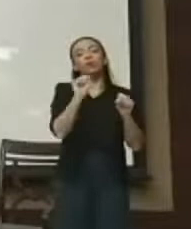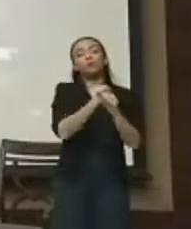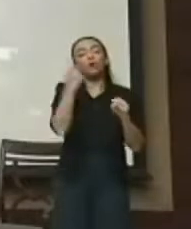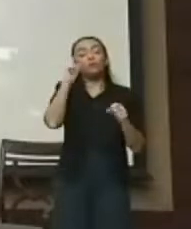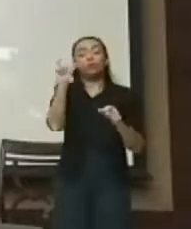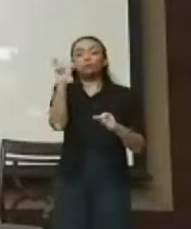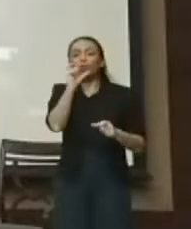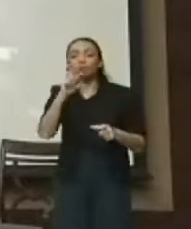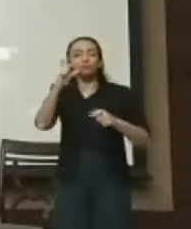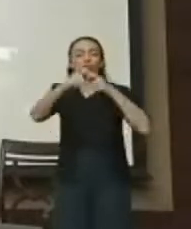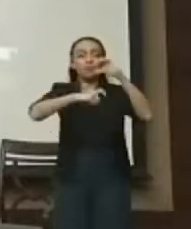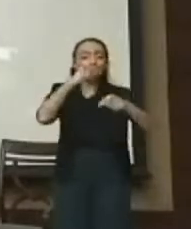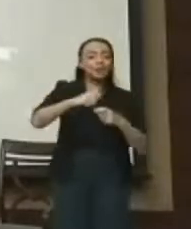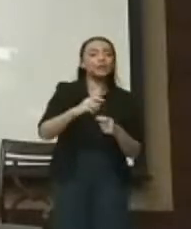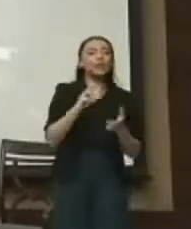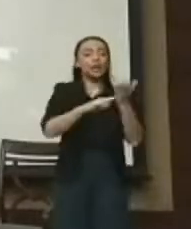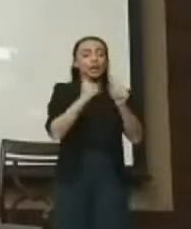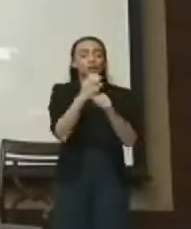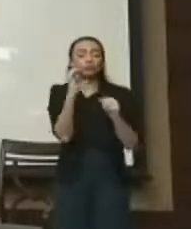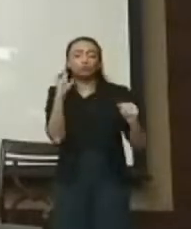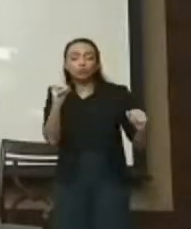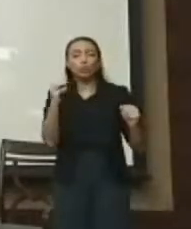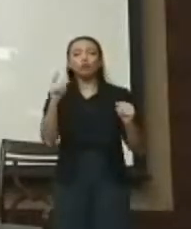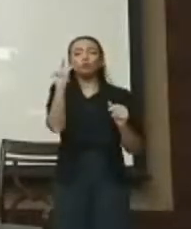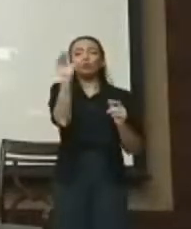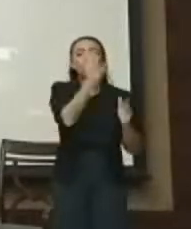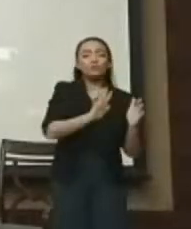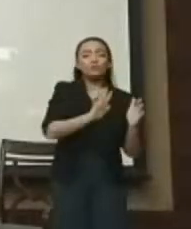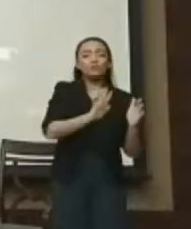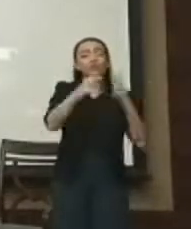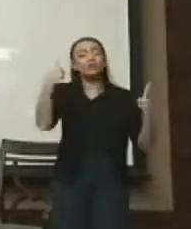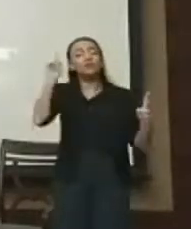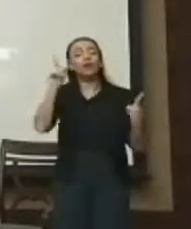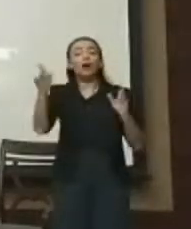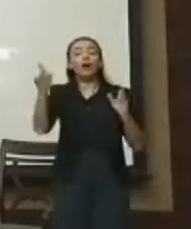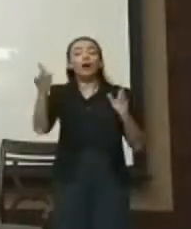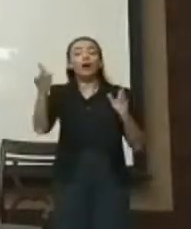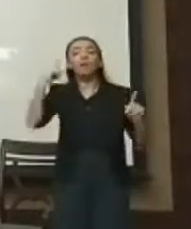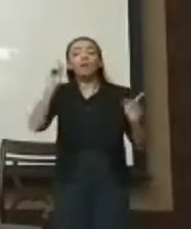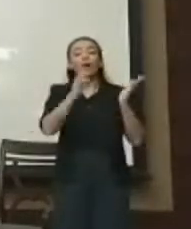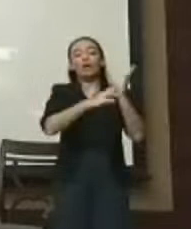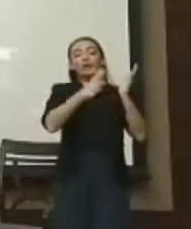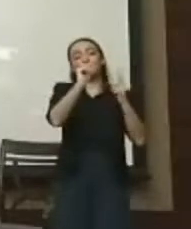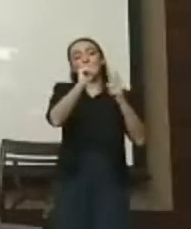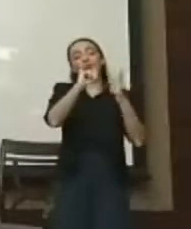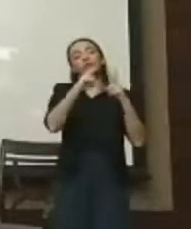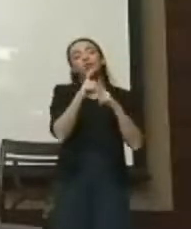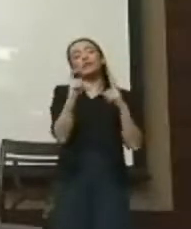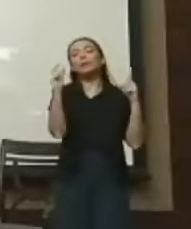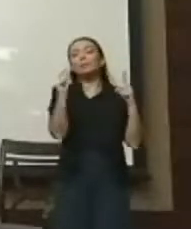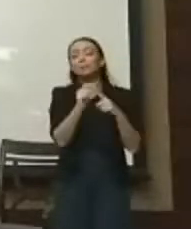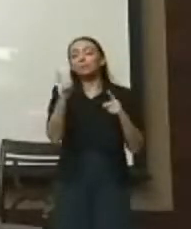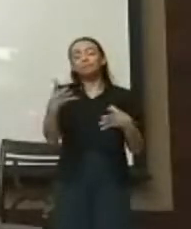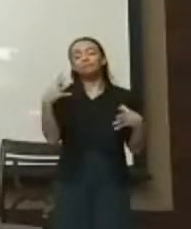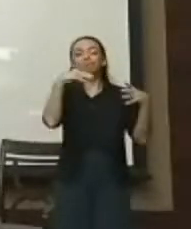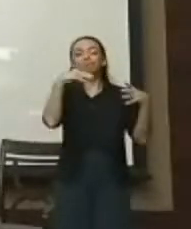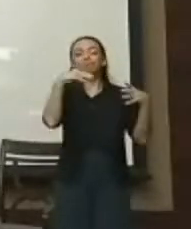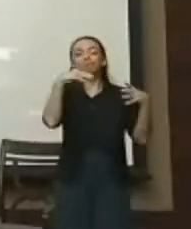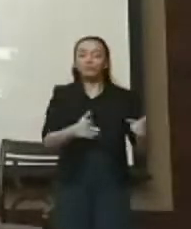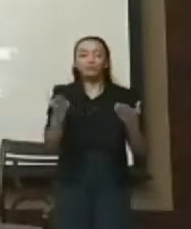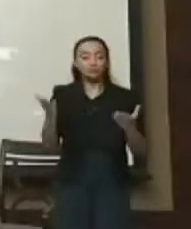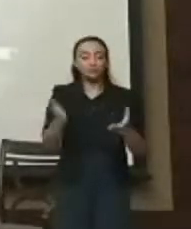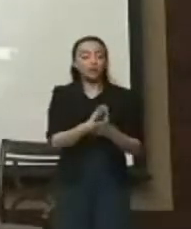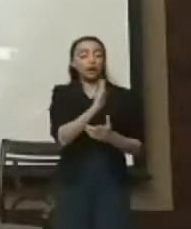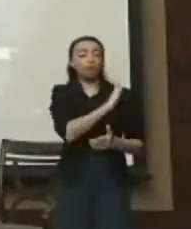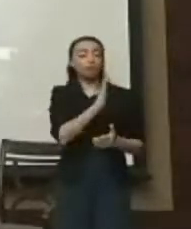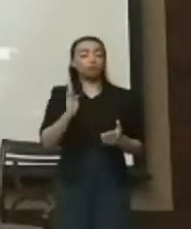corporate entities, and NGOs, and is the chairman of the National Center for Promotion of Employment for Disabled People, NCPDP. He's also on the